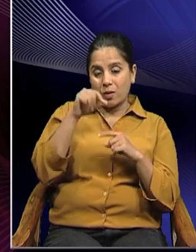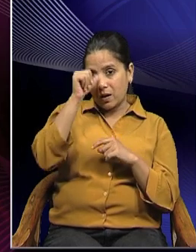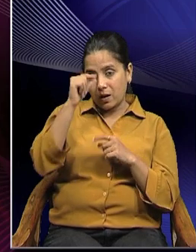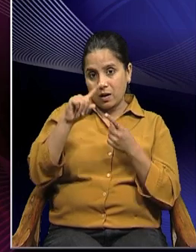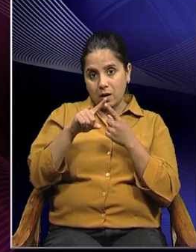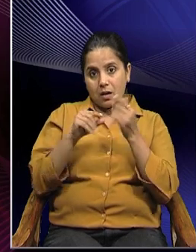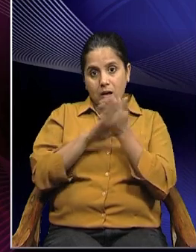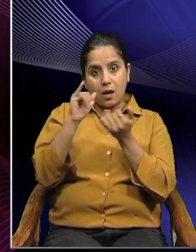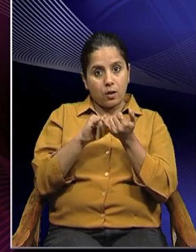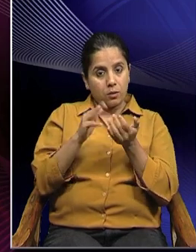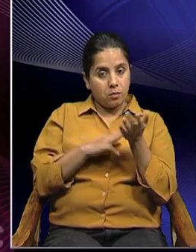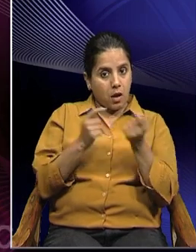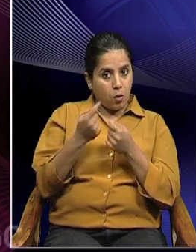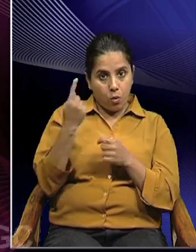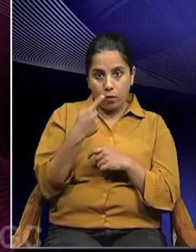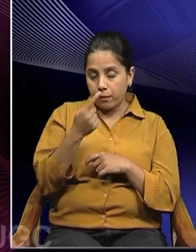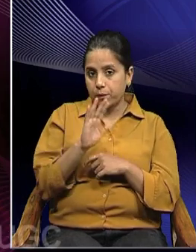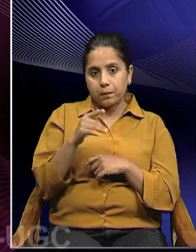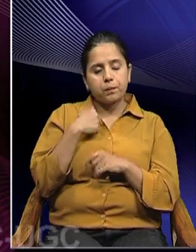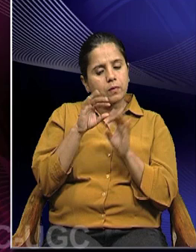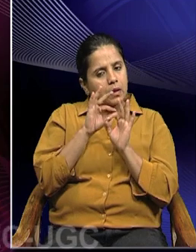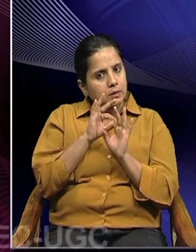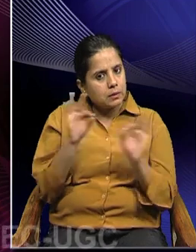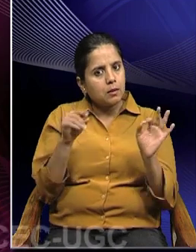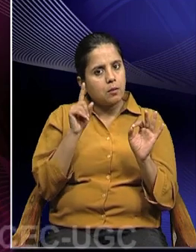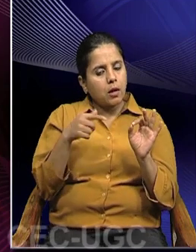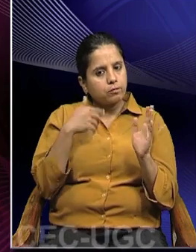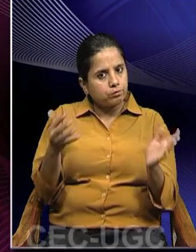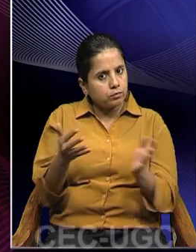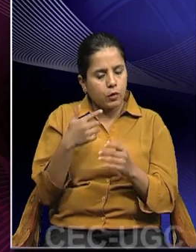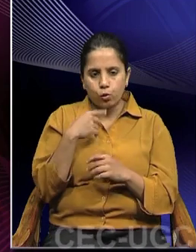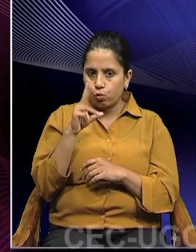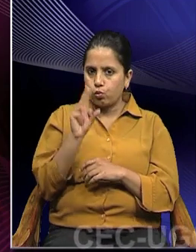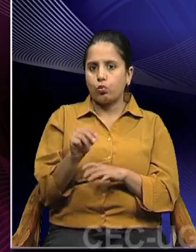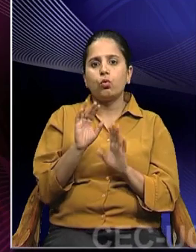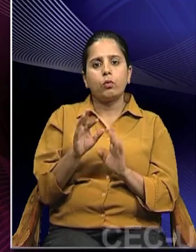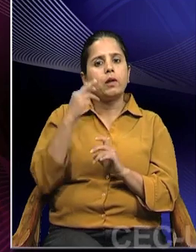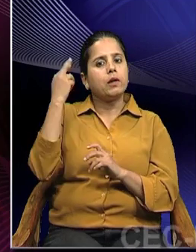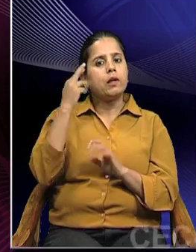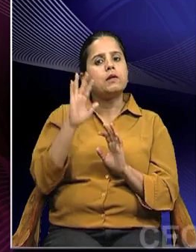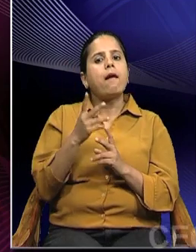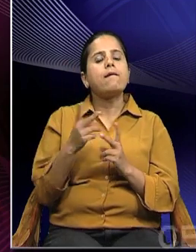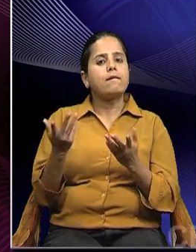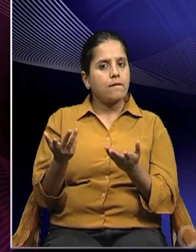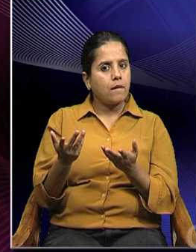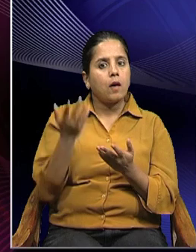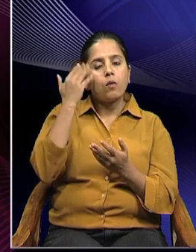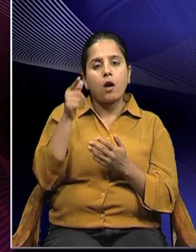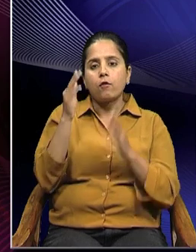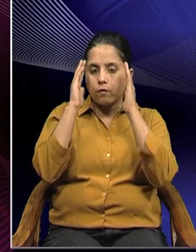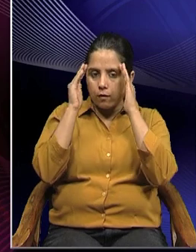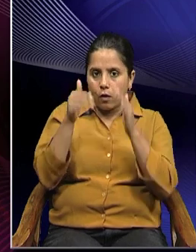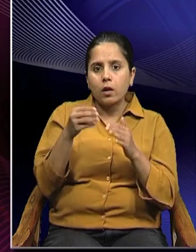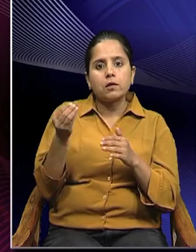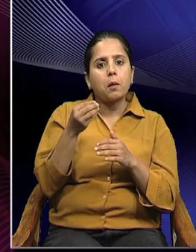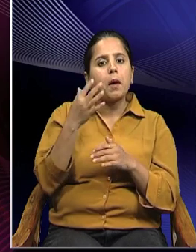ethos in management, so we have to simply push it like this. No, there is a reason behind that, because they focus on